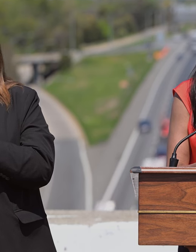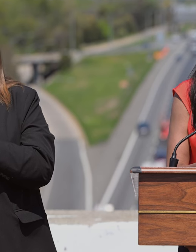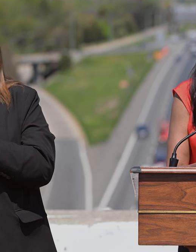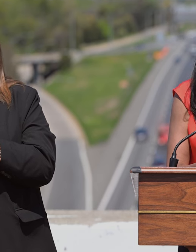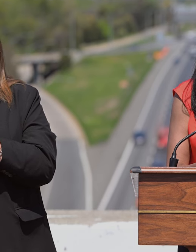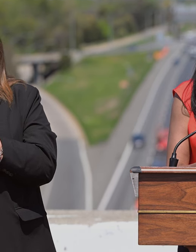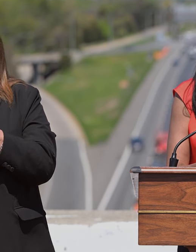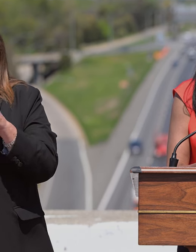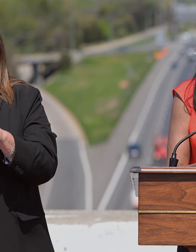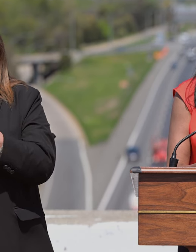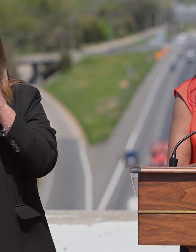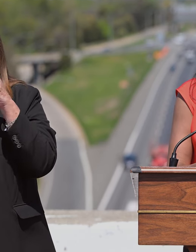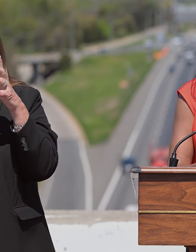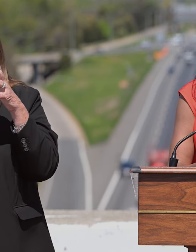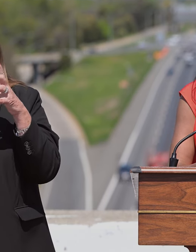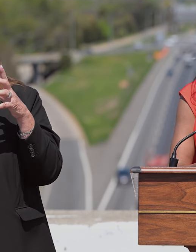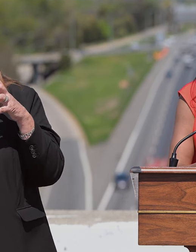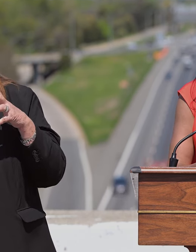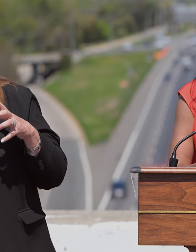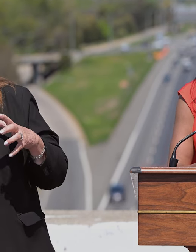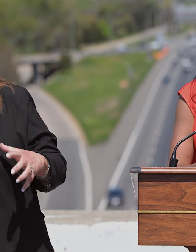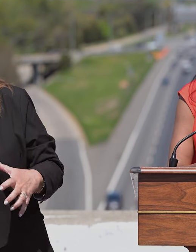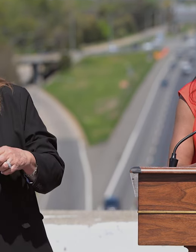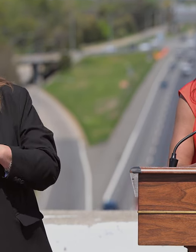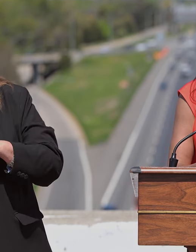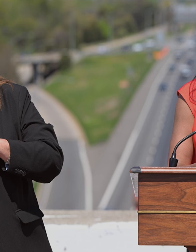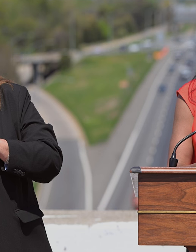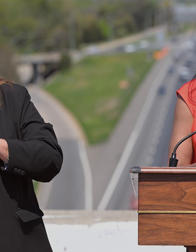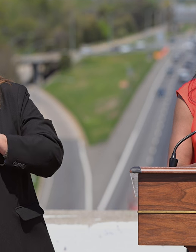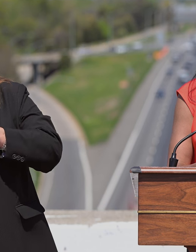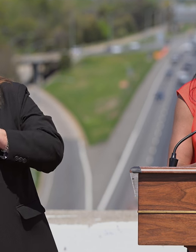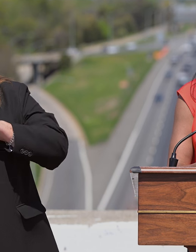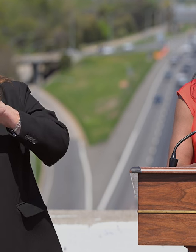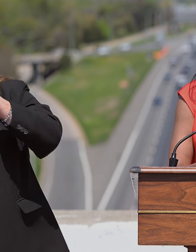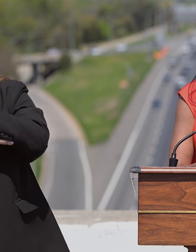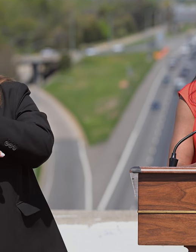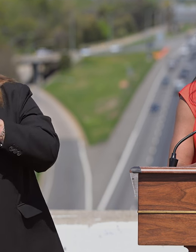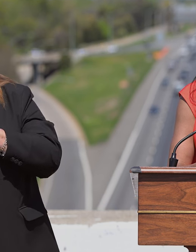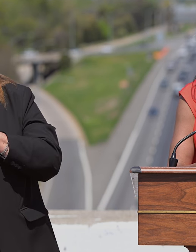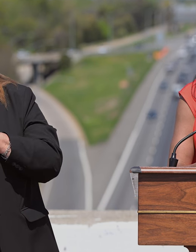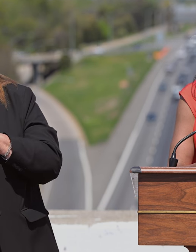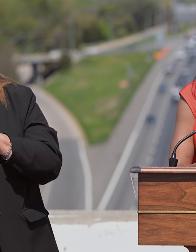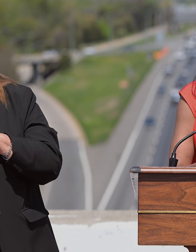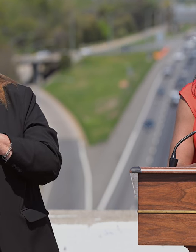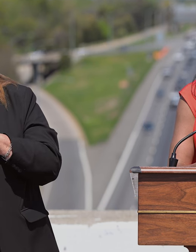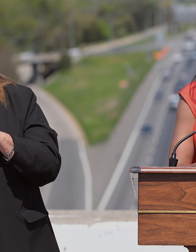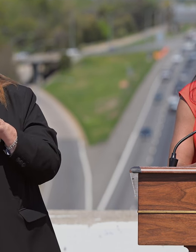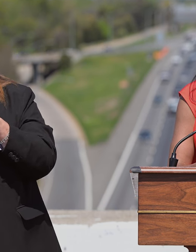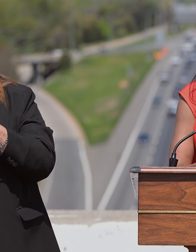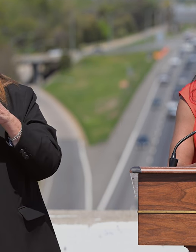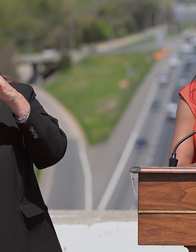up to watch in disbelief as iconic Francis Scott Key Bridge plunged into the river in a matter